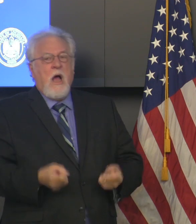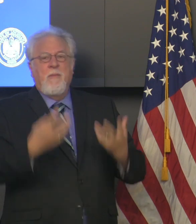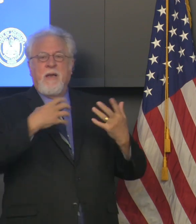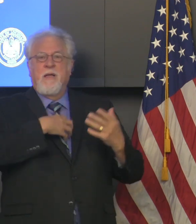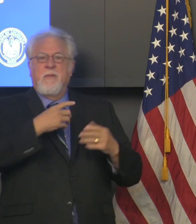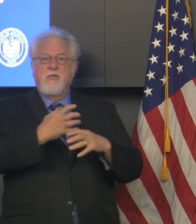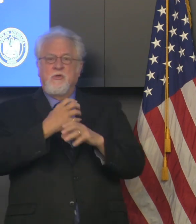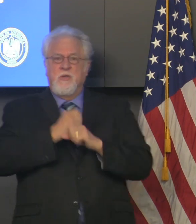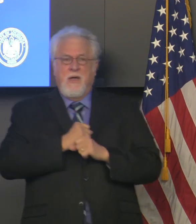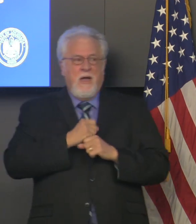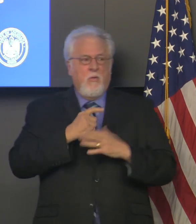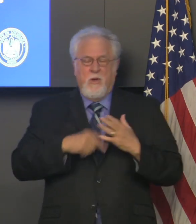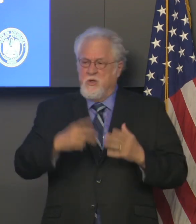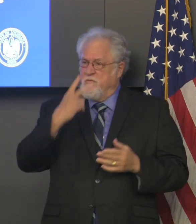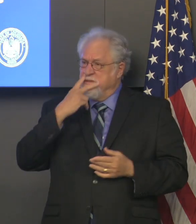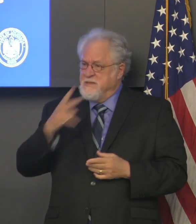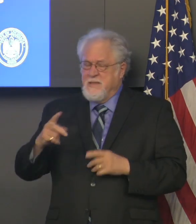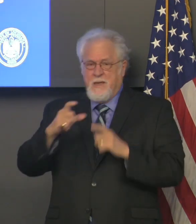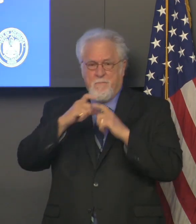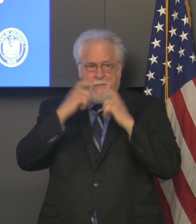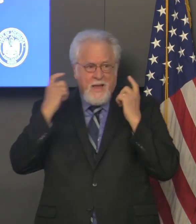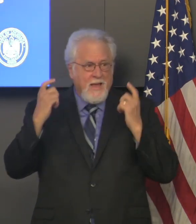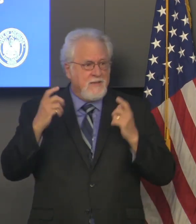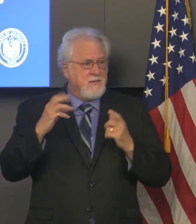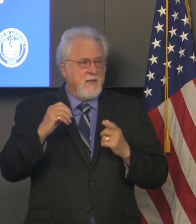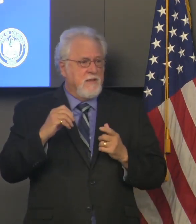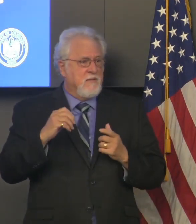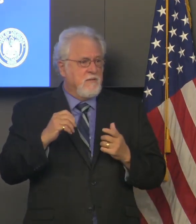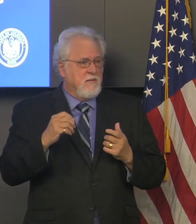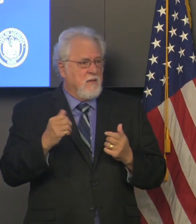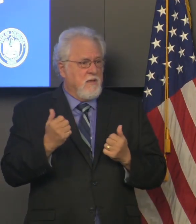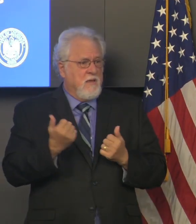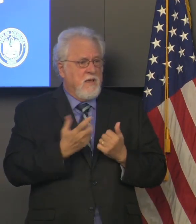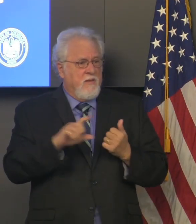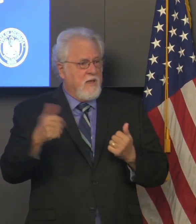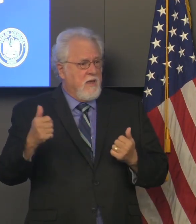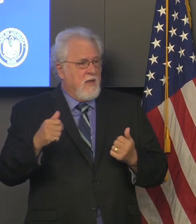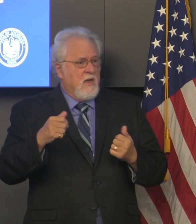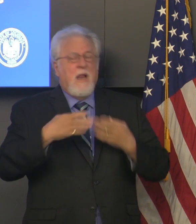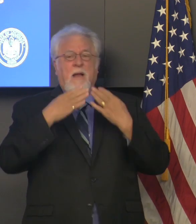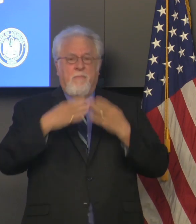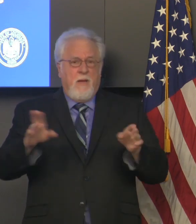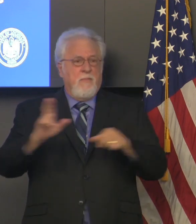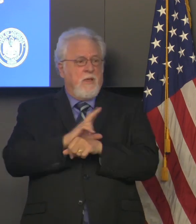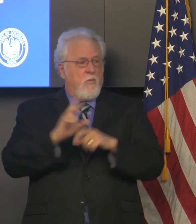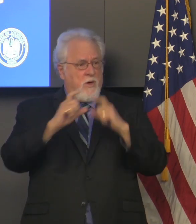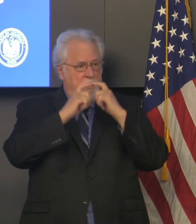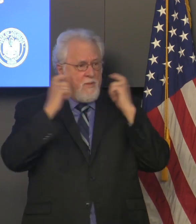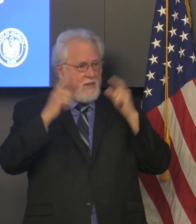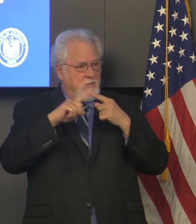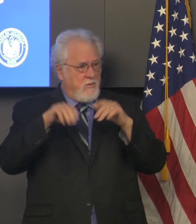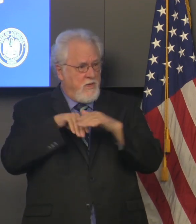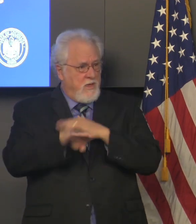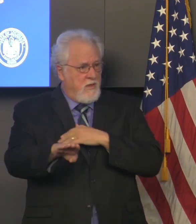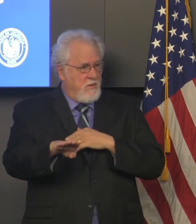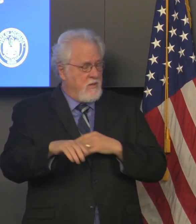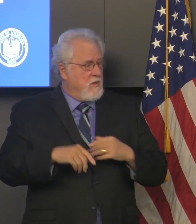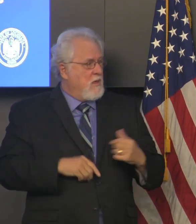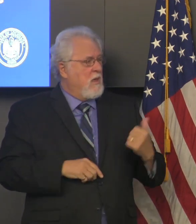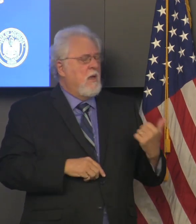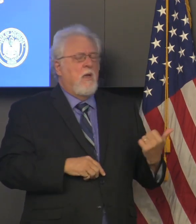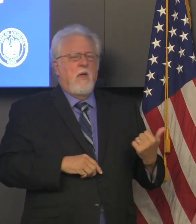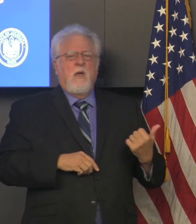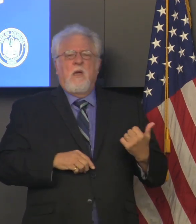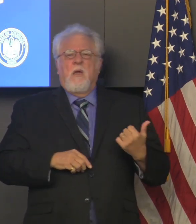proactive visits regarding the mask mandate since that went into effect, and specifically like the public wearing masks when they come in as customers? Yeah,